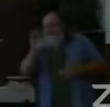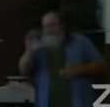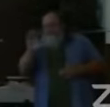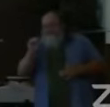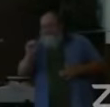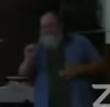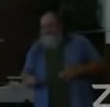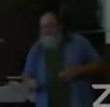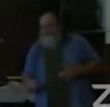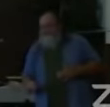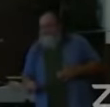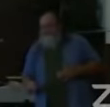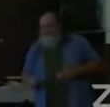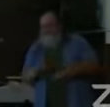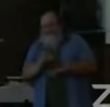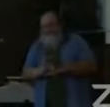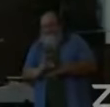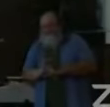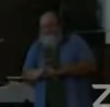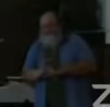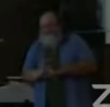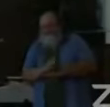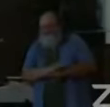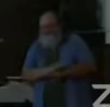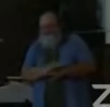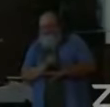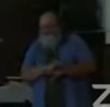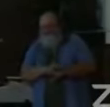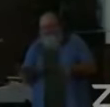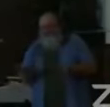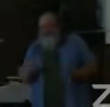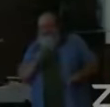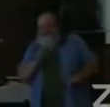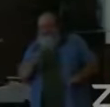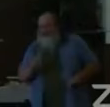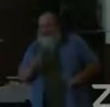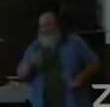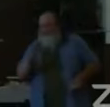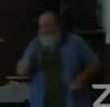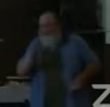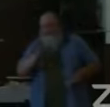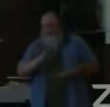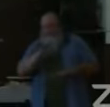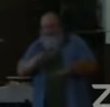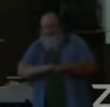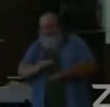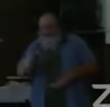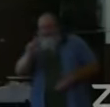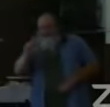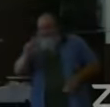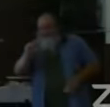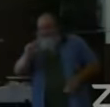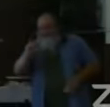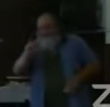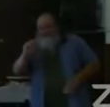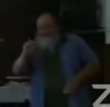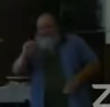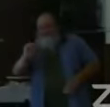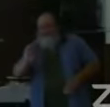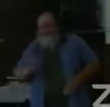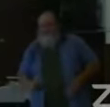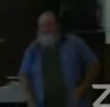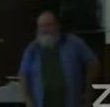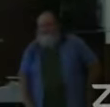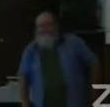presence before the pandemic. Probably more like 25% of churches. We had put the sermon online. It didn't